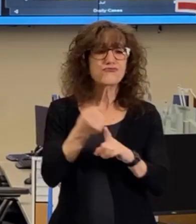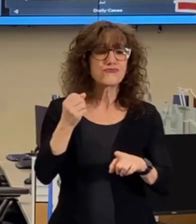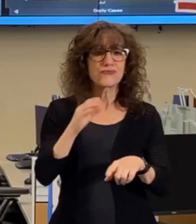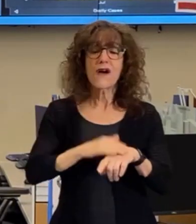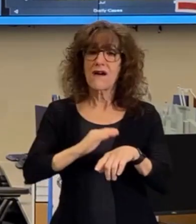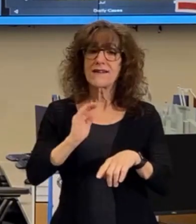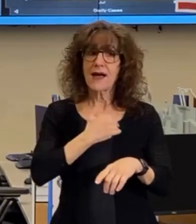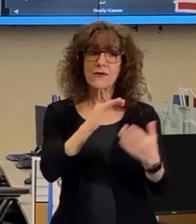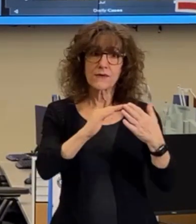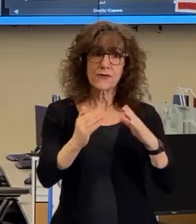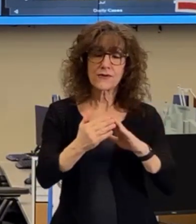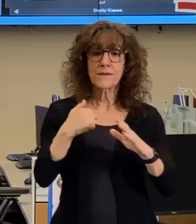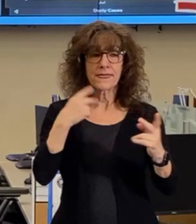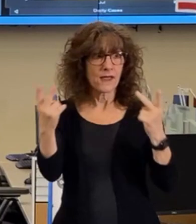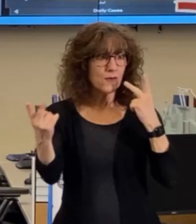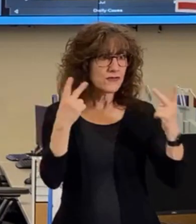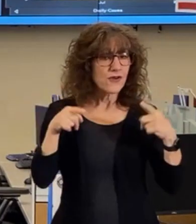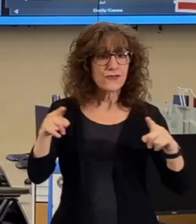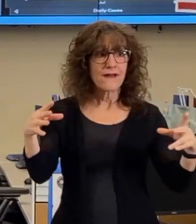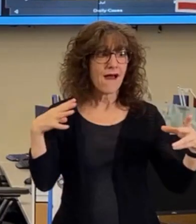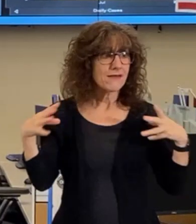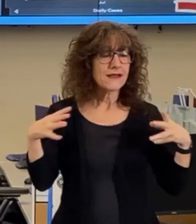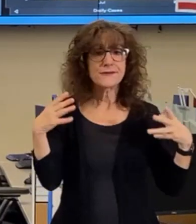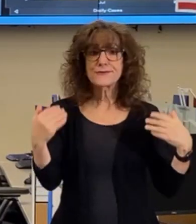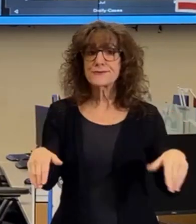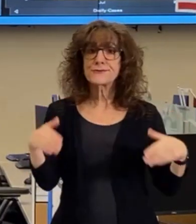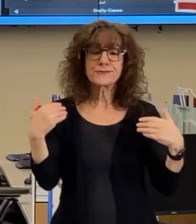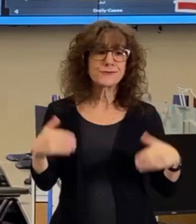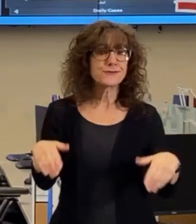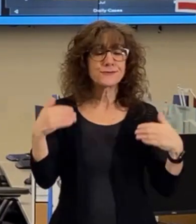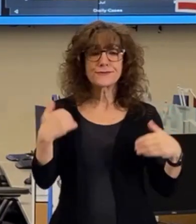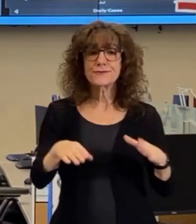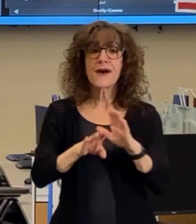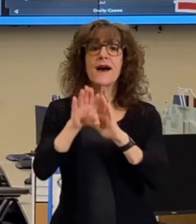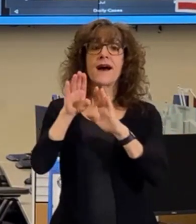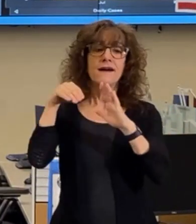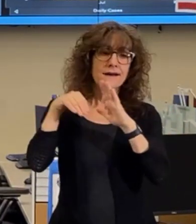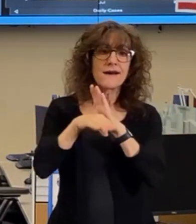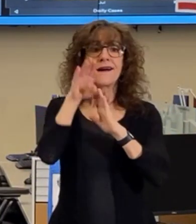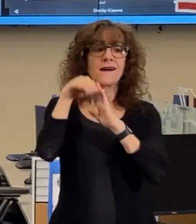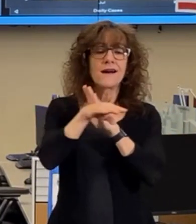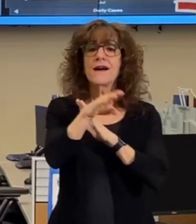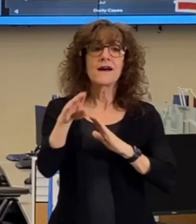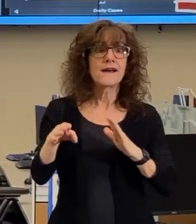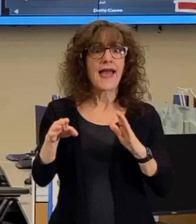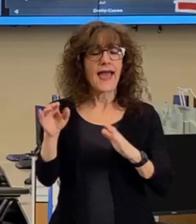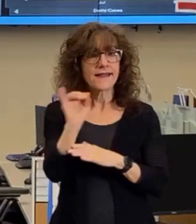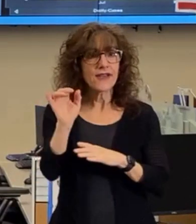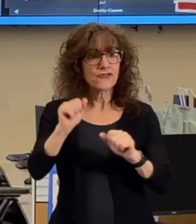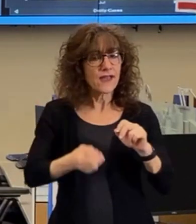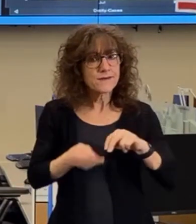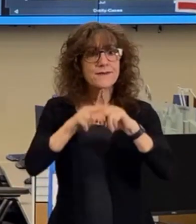our community. We saw over the holidays how the trends can reverse and how infections can begin to rise